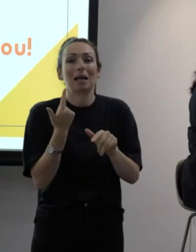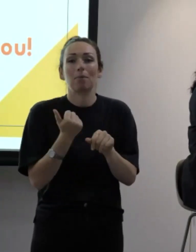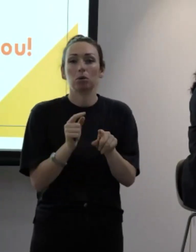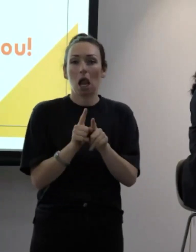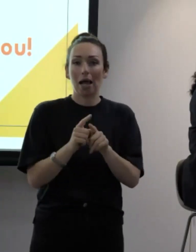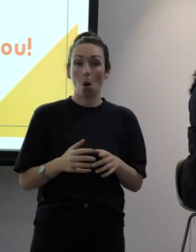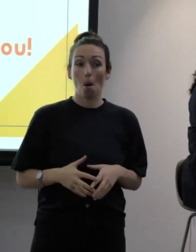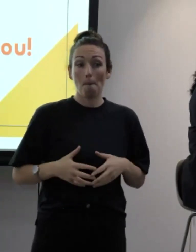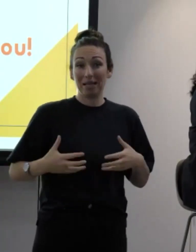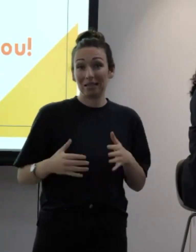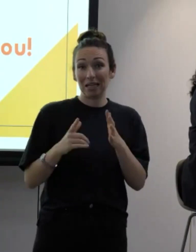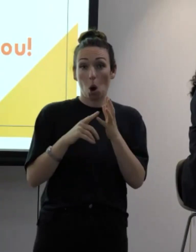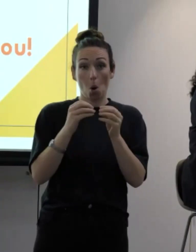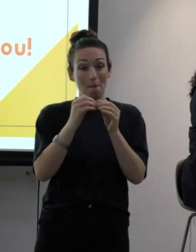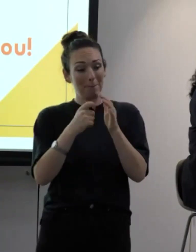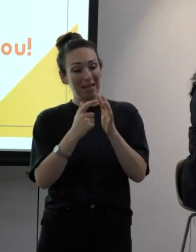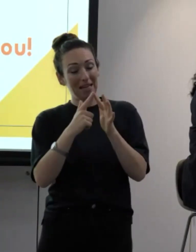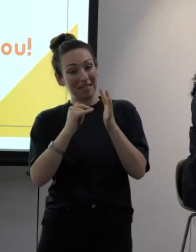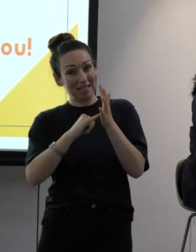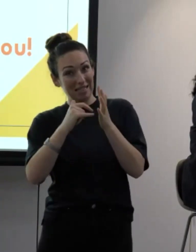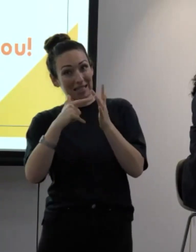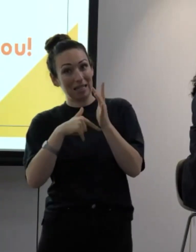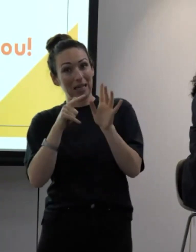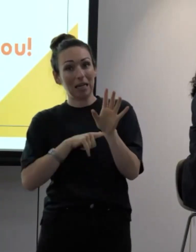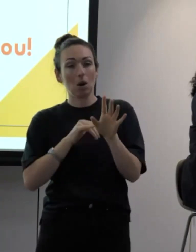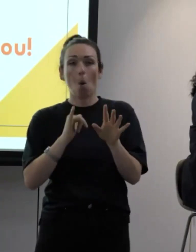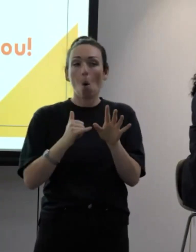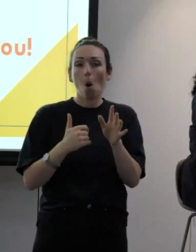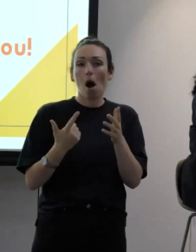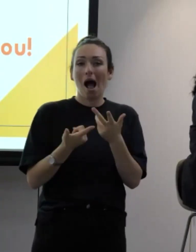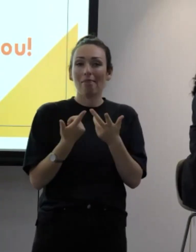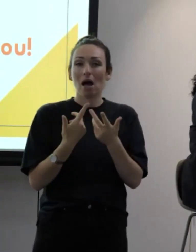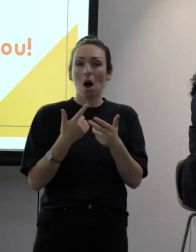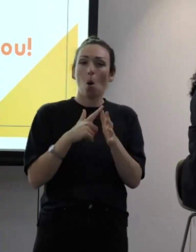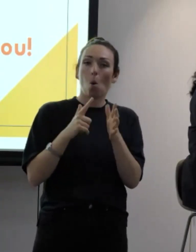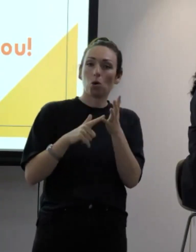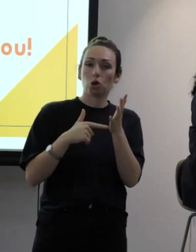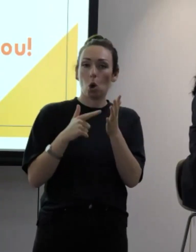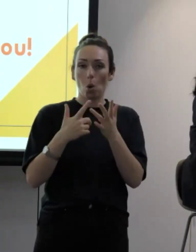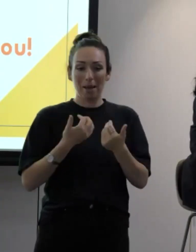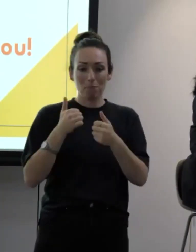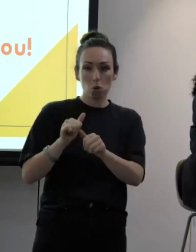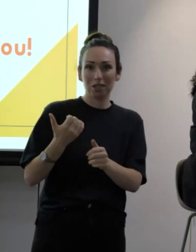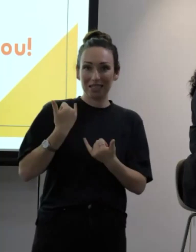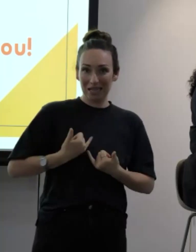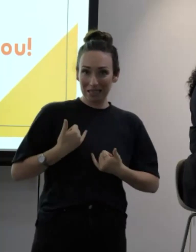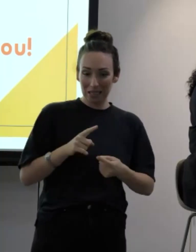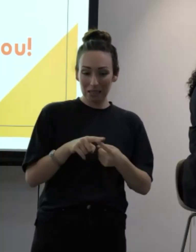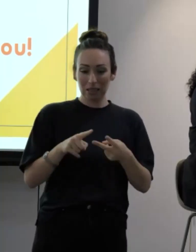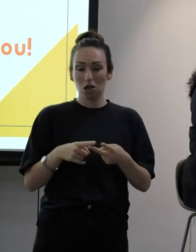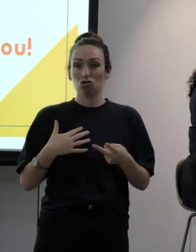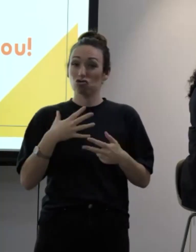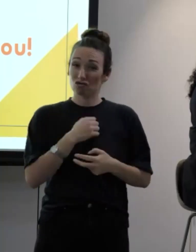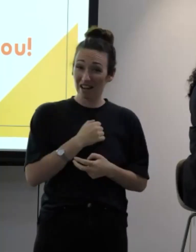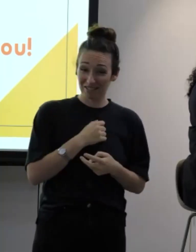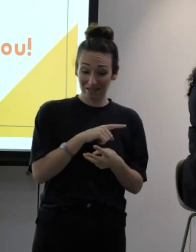obesity, autoimmune diseases, inflammatory diseases during pregnancy, stress, mental health conditions, basically anything